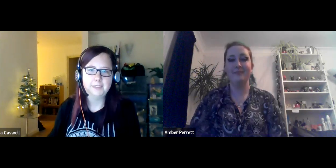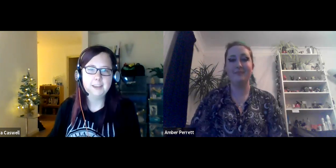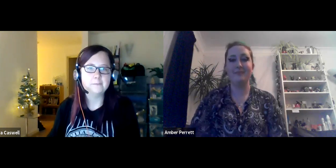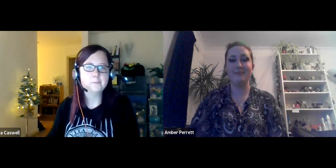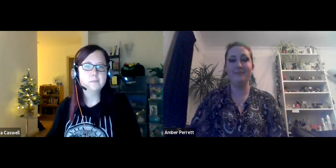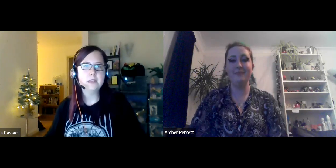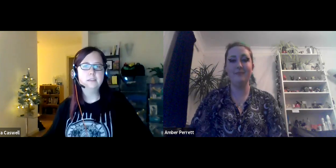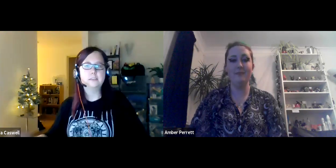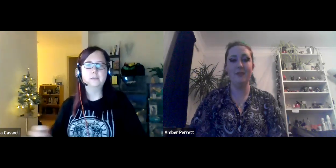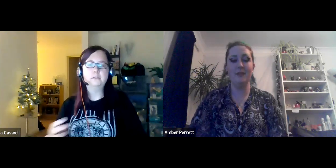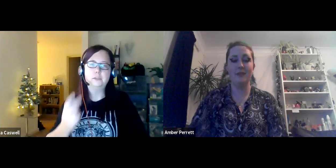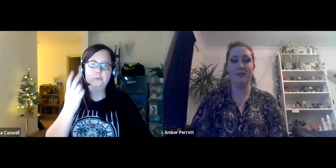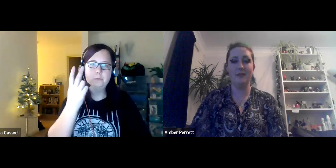Okay, so I'll do